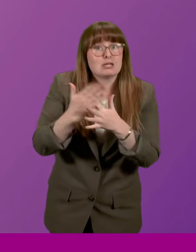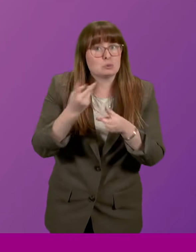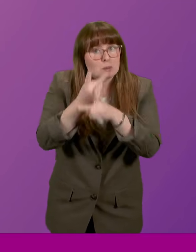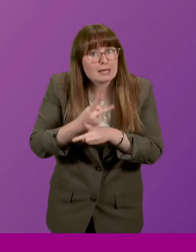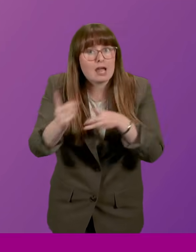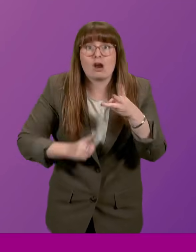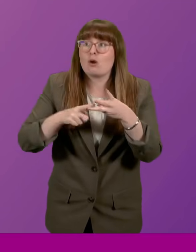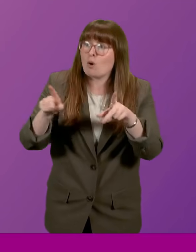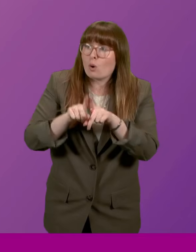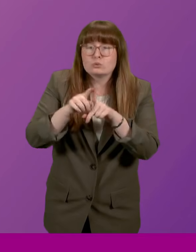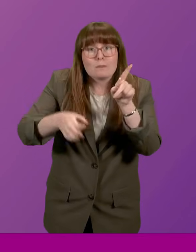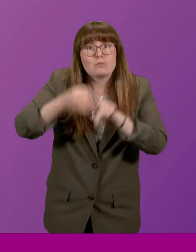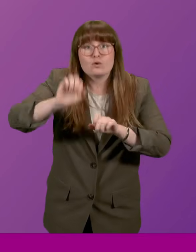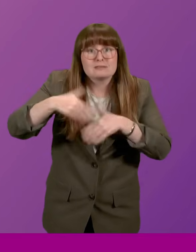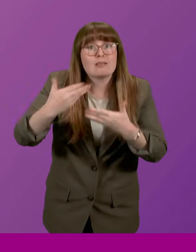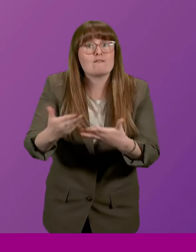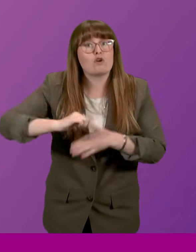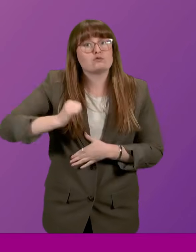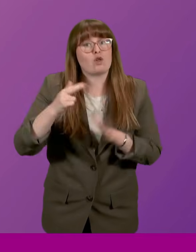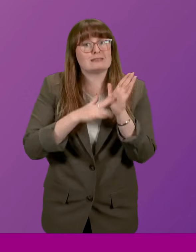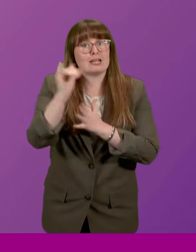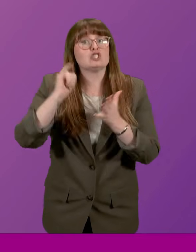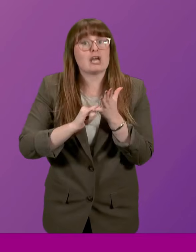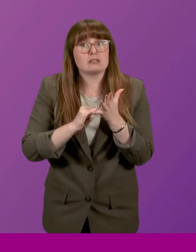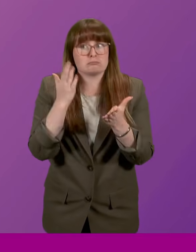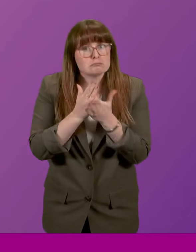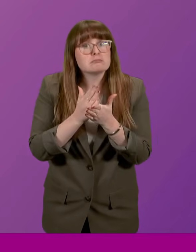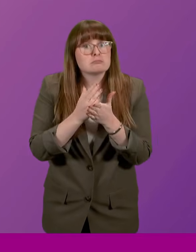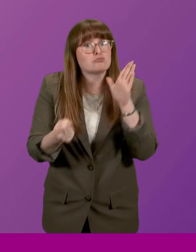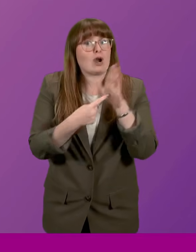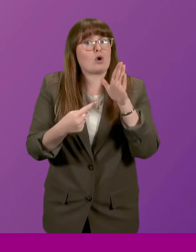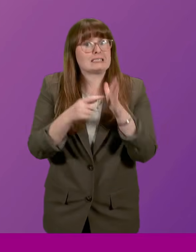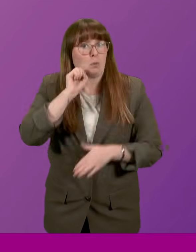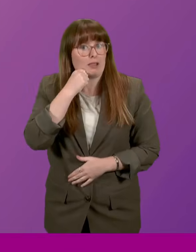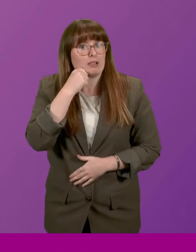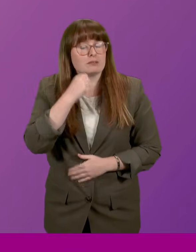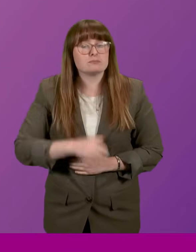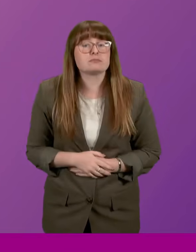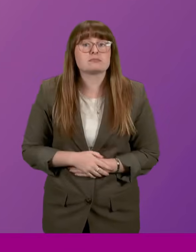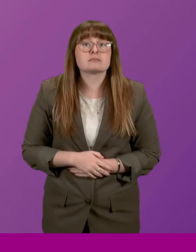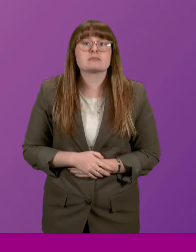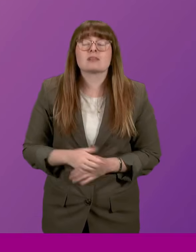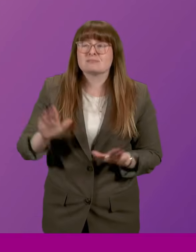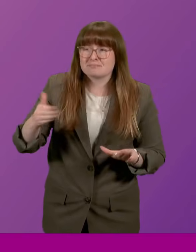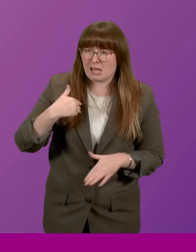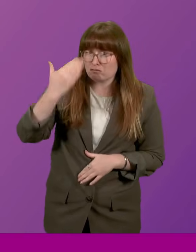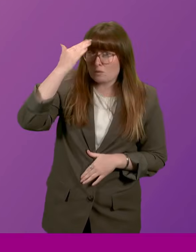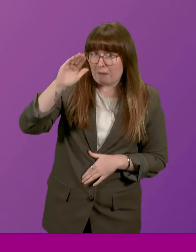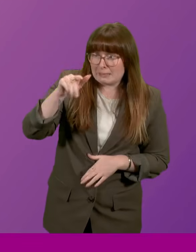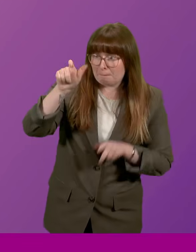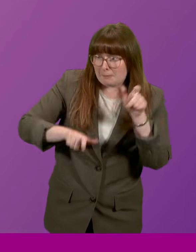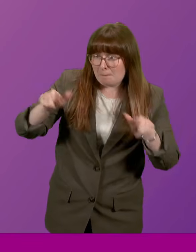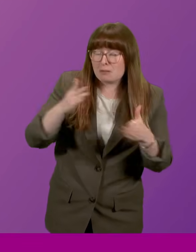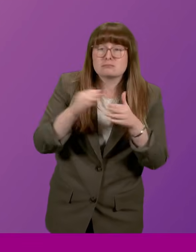improve delivery of Scotland's NHS as a matter of priority? I would remind members that